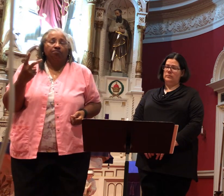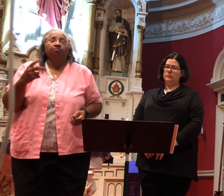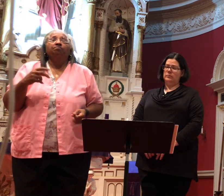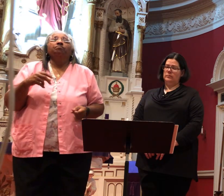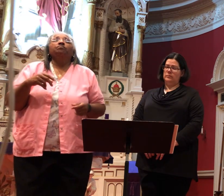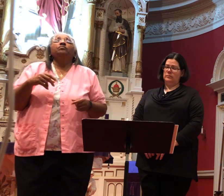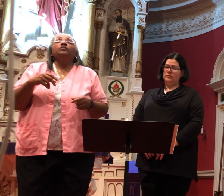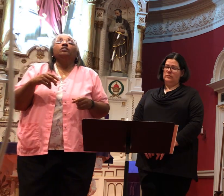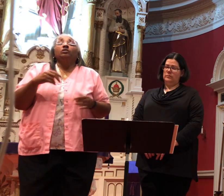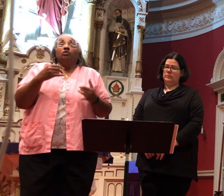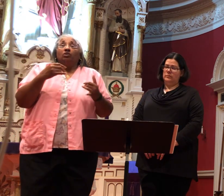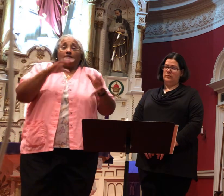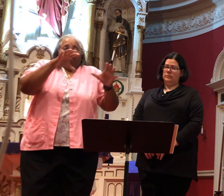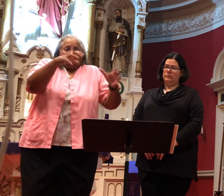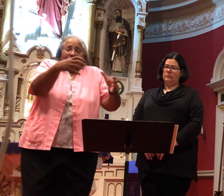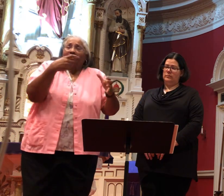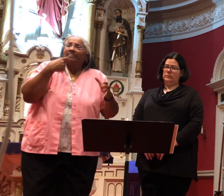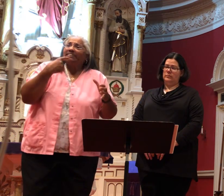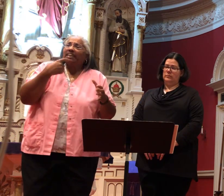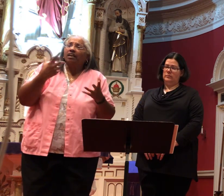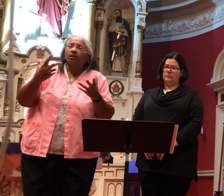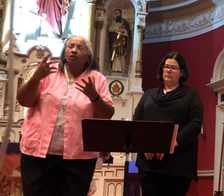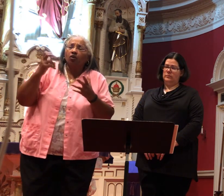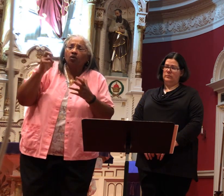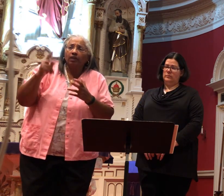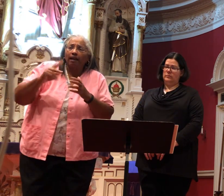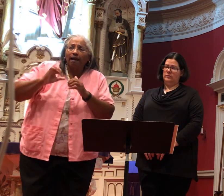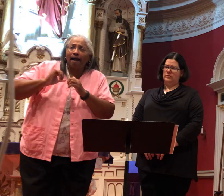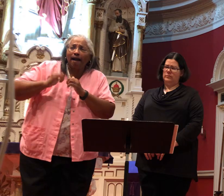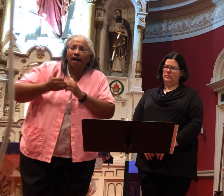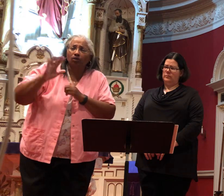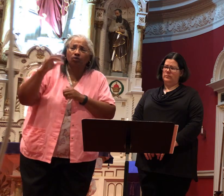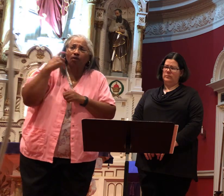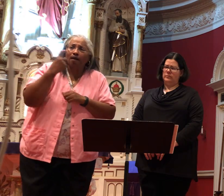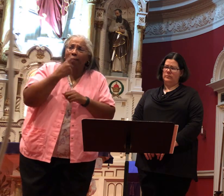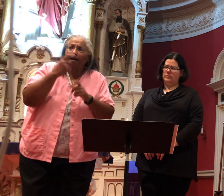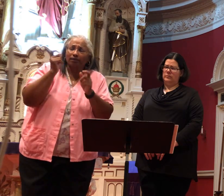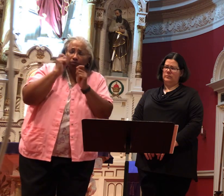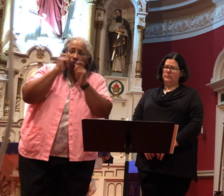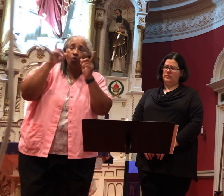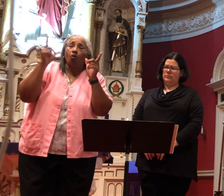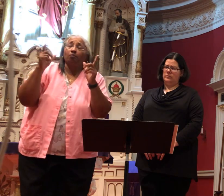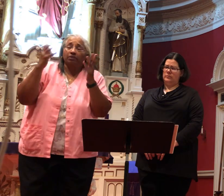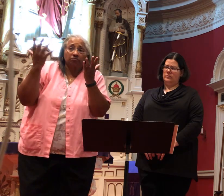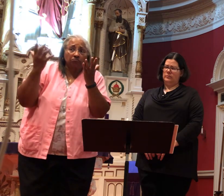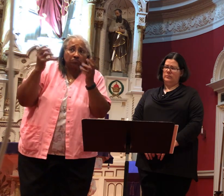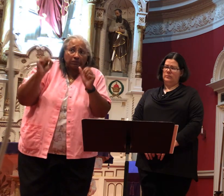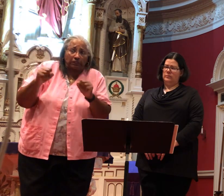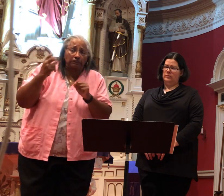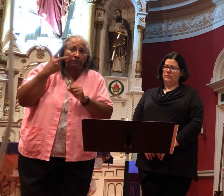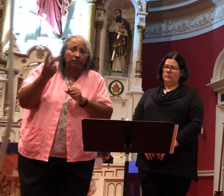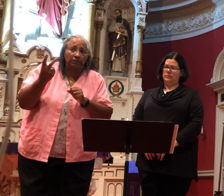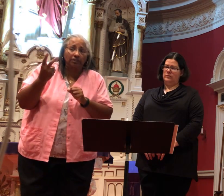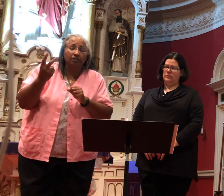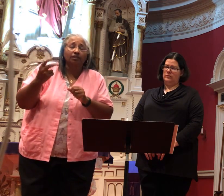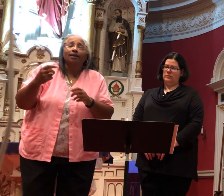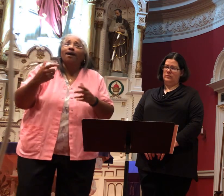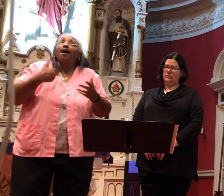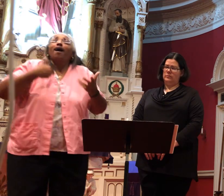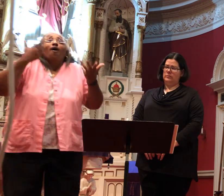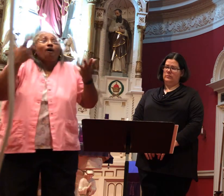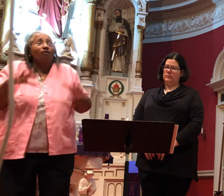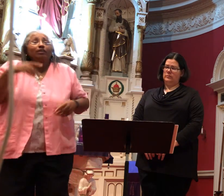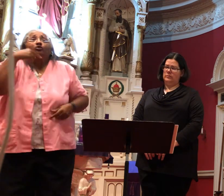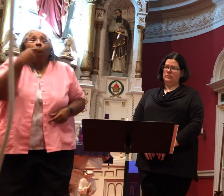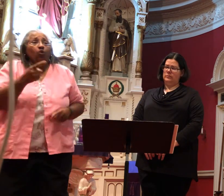said to him, "What did he do to you? How did he open your eyes?" He answered them, "I told you already, and